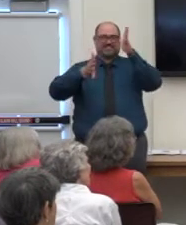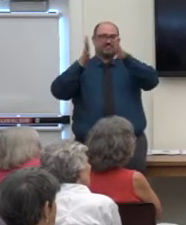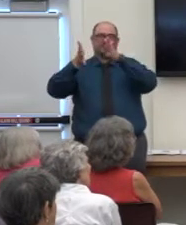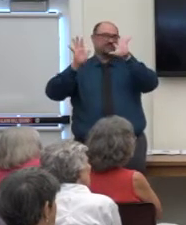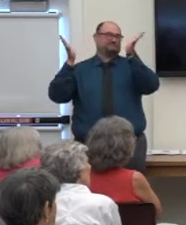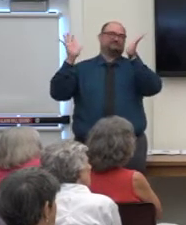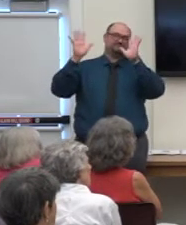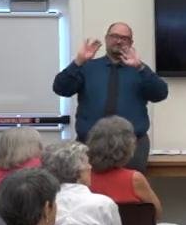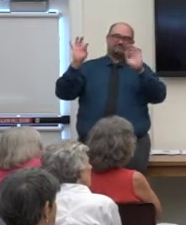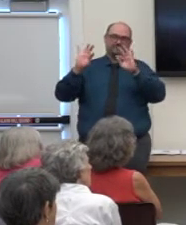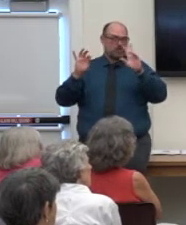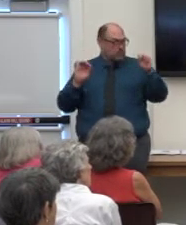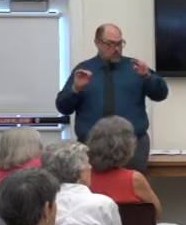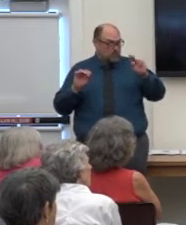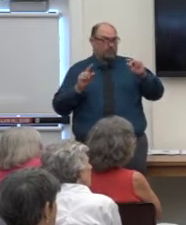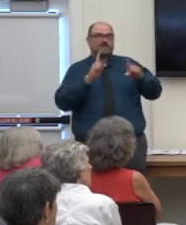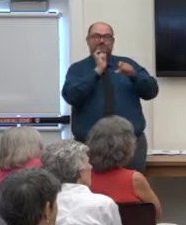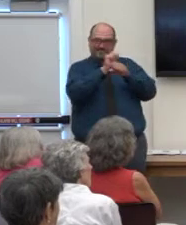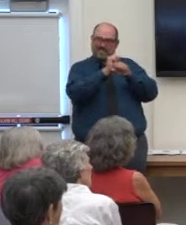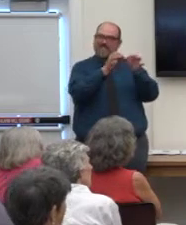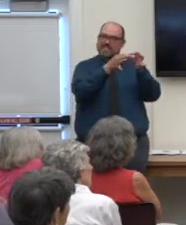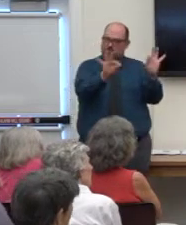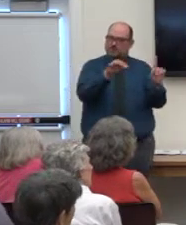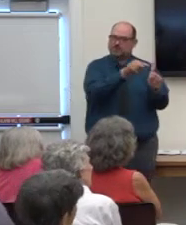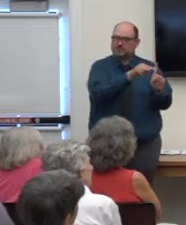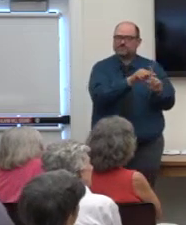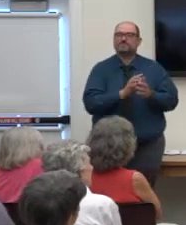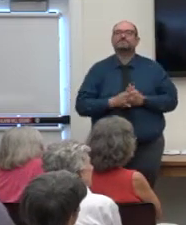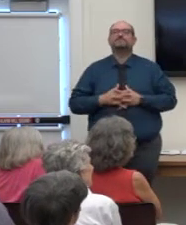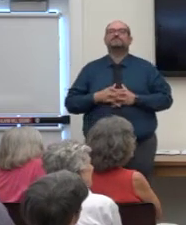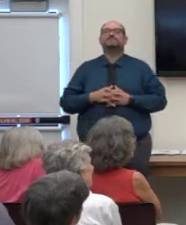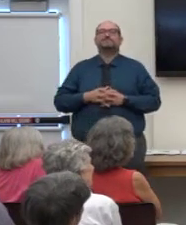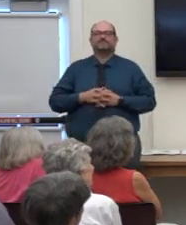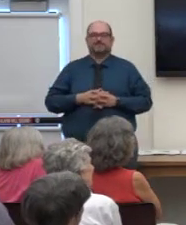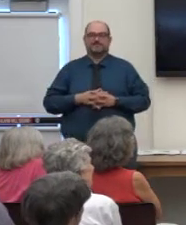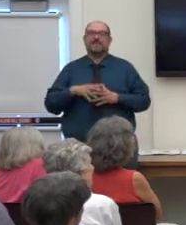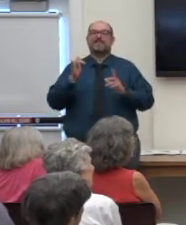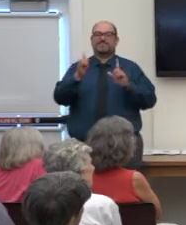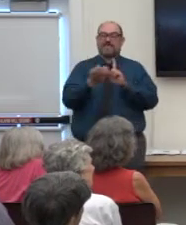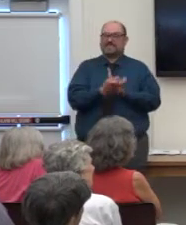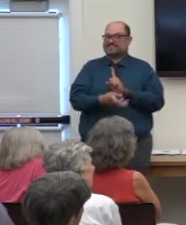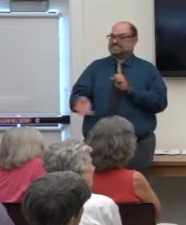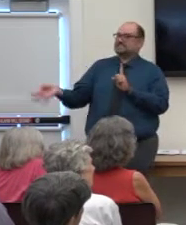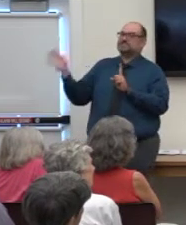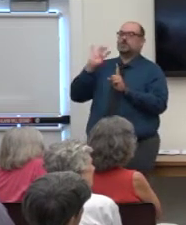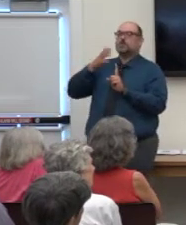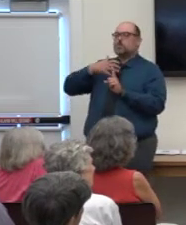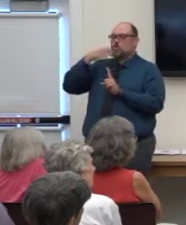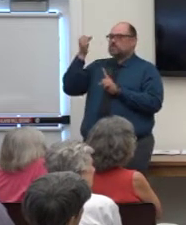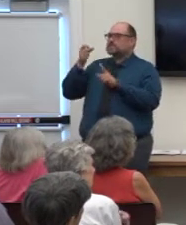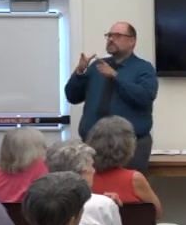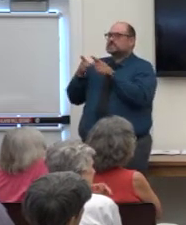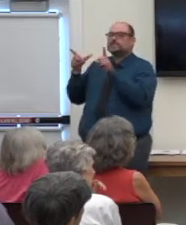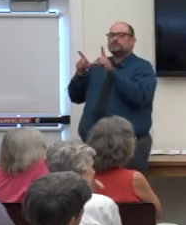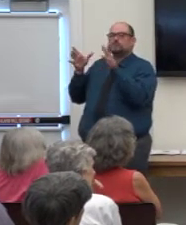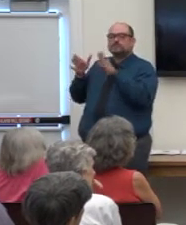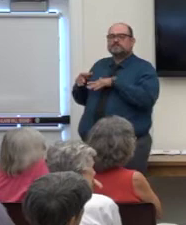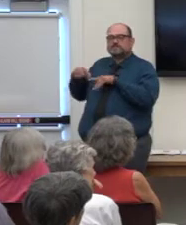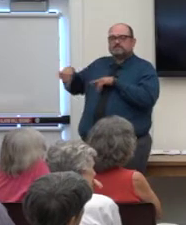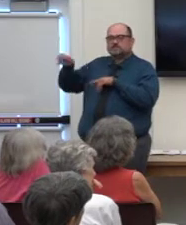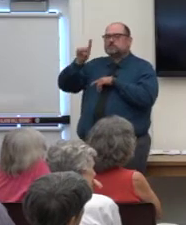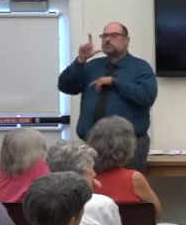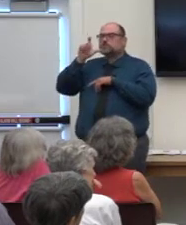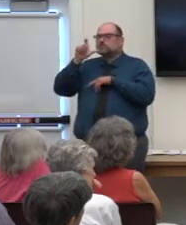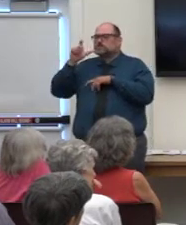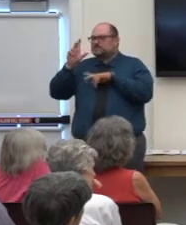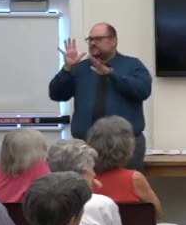And so all these older linguists are sitting around trying to figure out how we could figure out what were the old signs and how did signs develop and